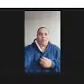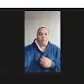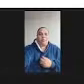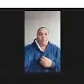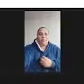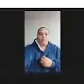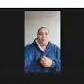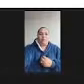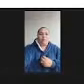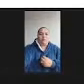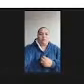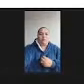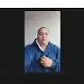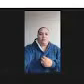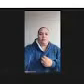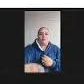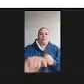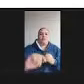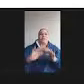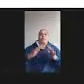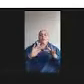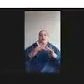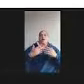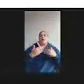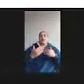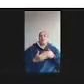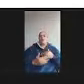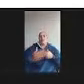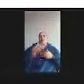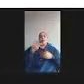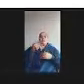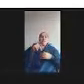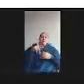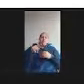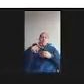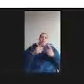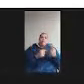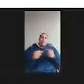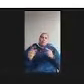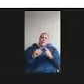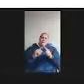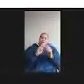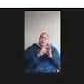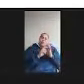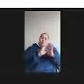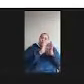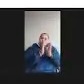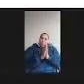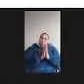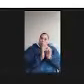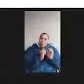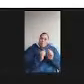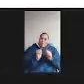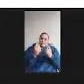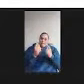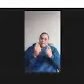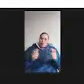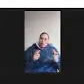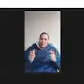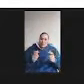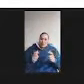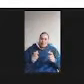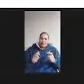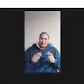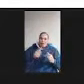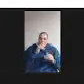the enabling allowances tie into the FAMPLA arena. So all rules pertaining to financial management in of public funds